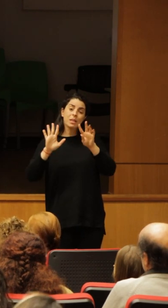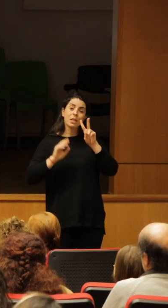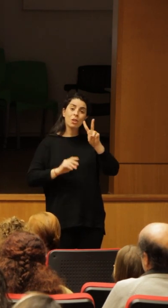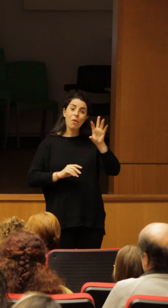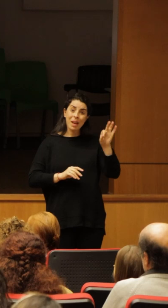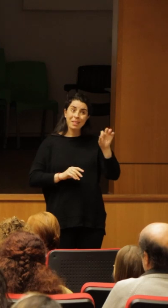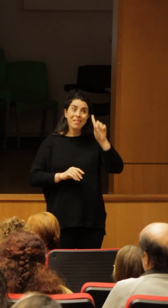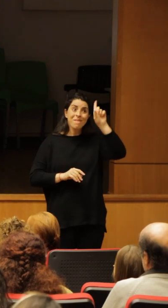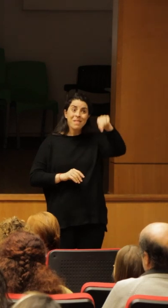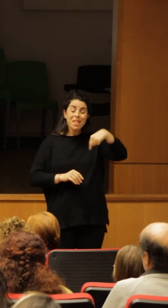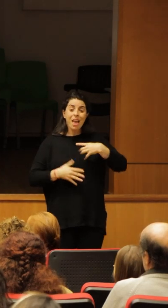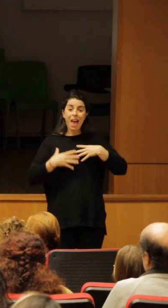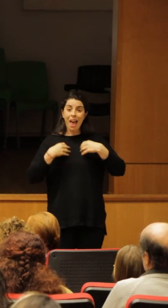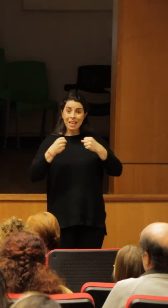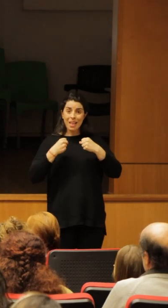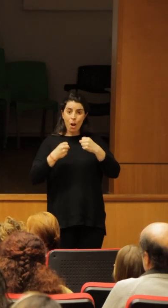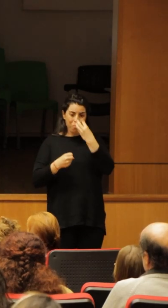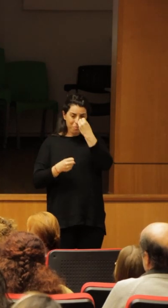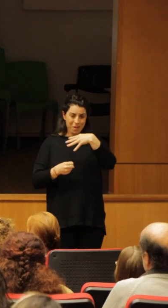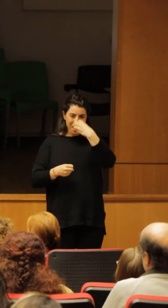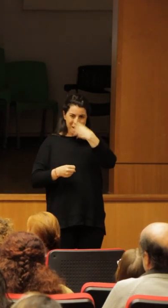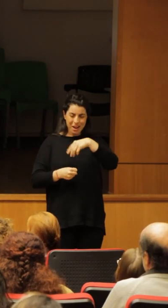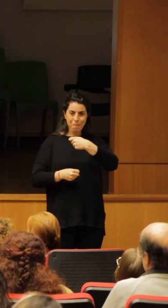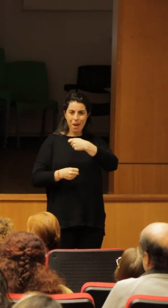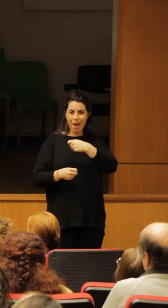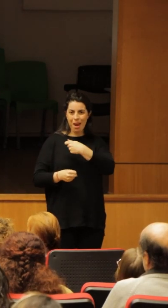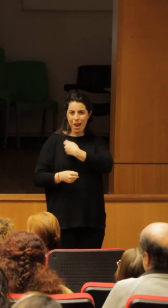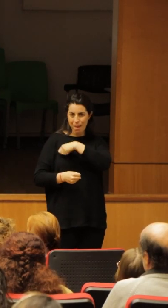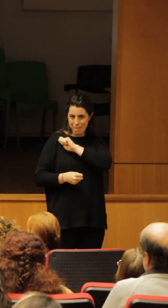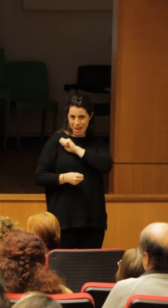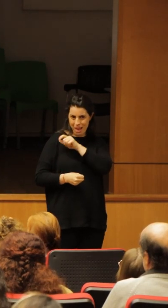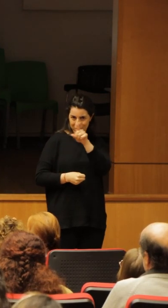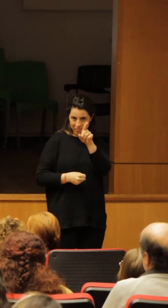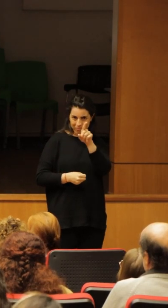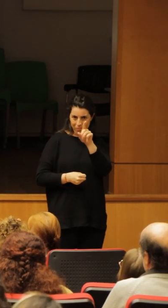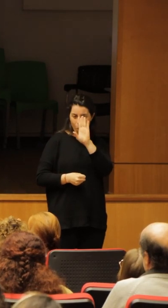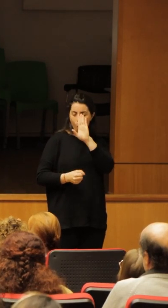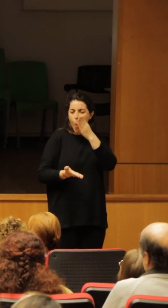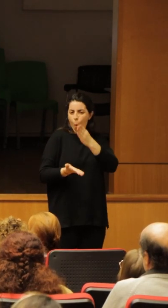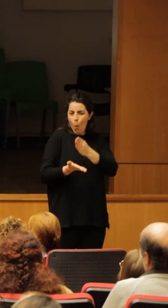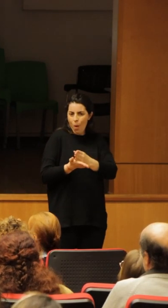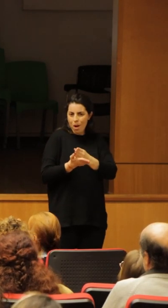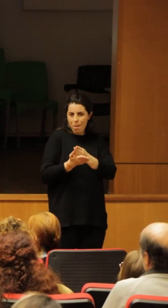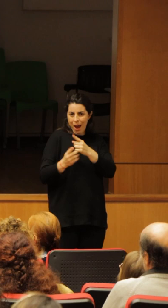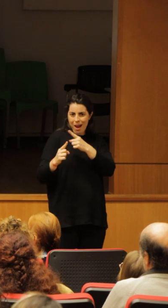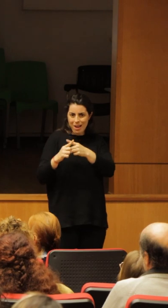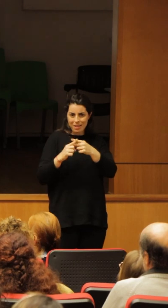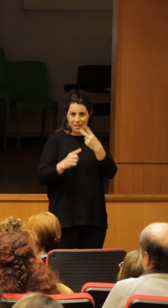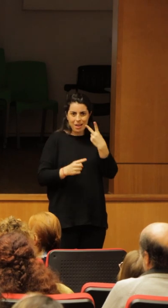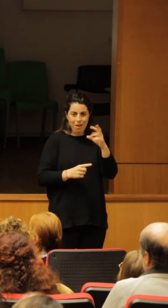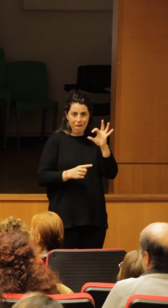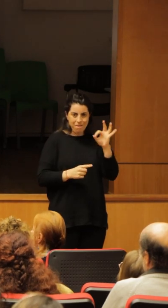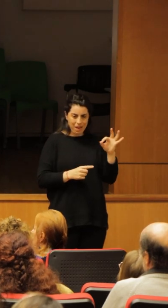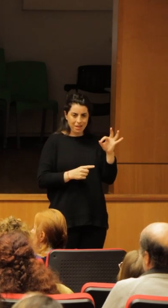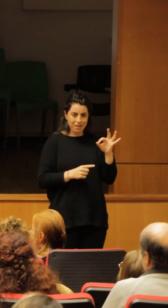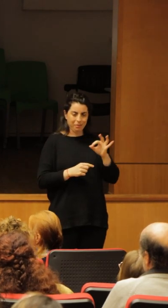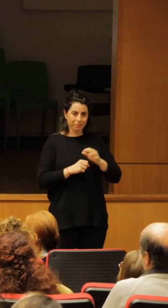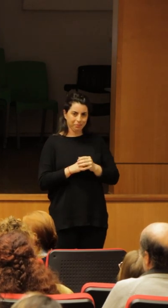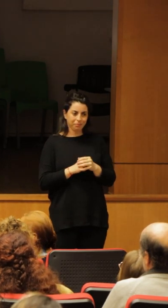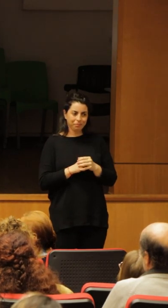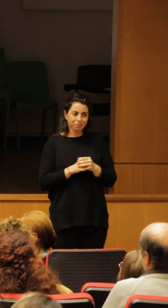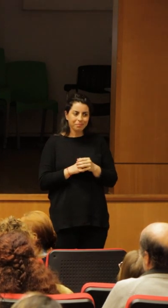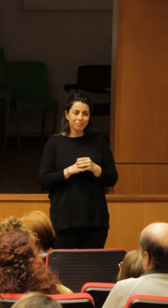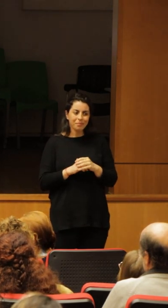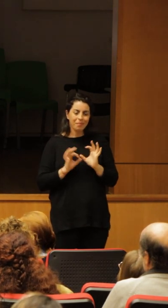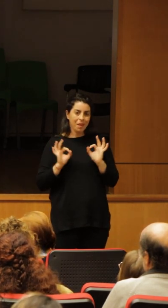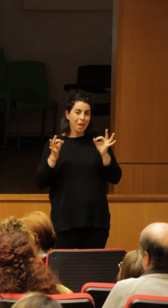española. That's the last pandemic of the 20th century. La última pandemia del siglo XX. With 100 million of people who died. Con mucha gente